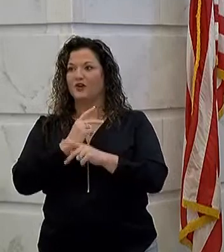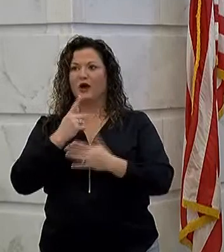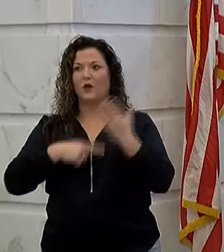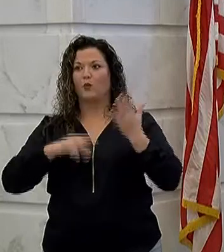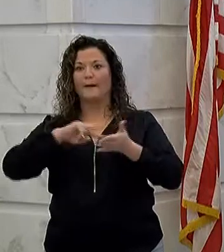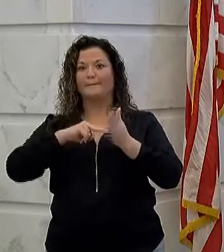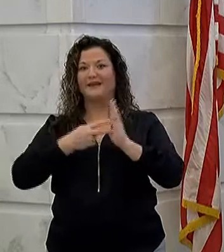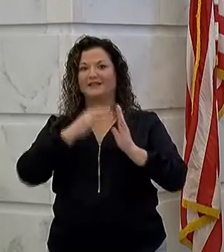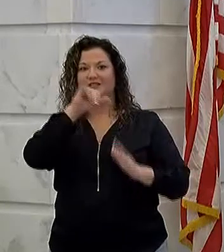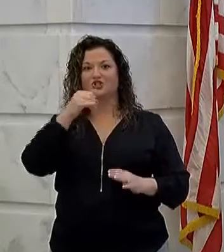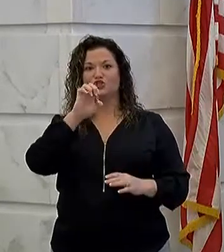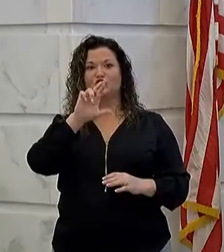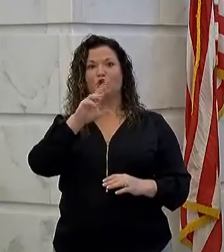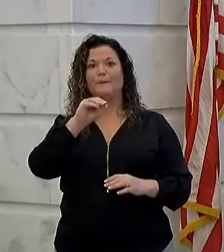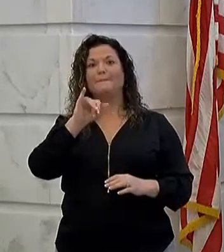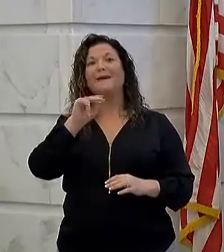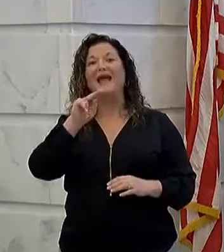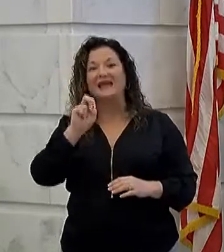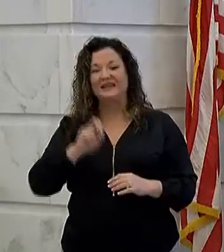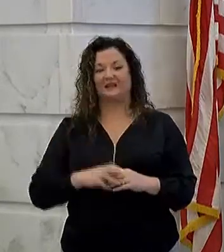yet?